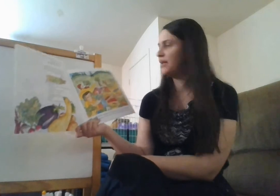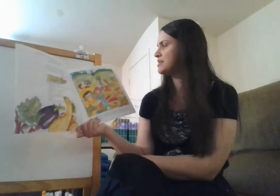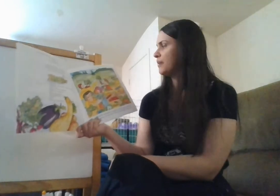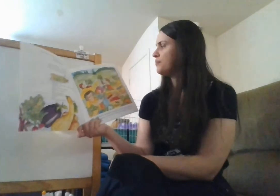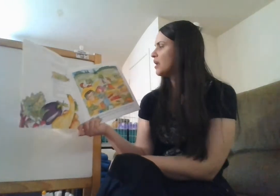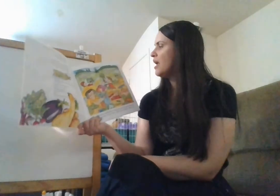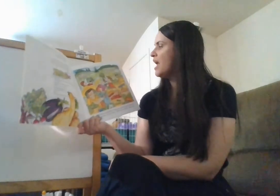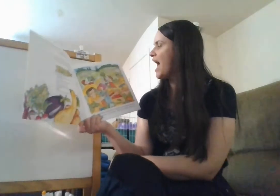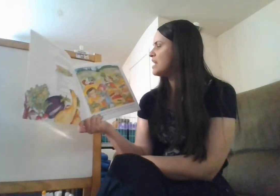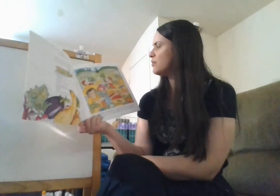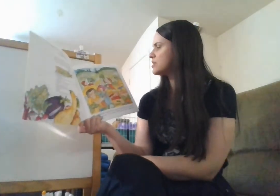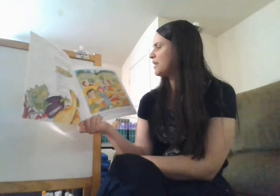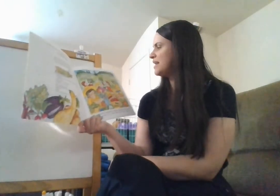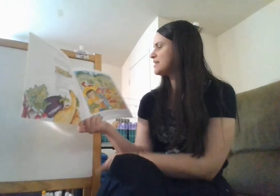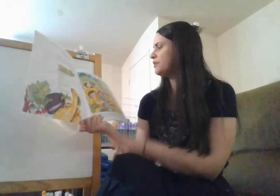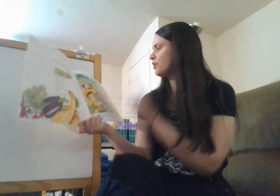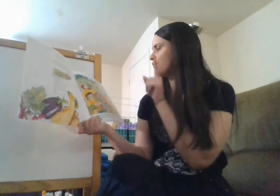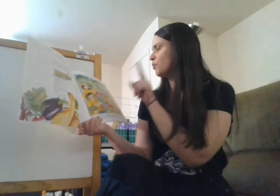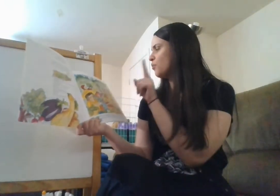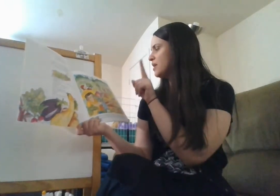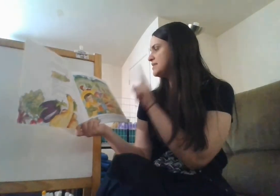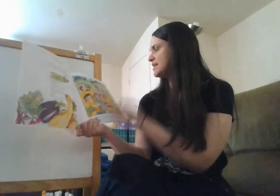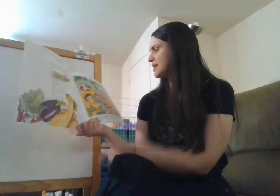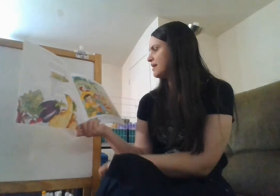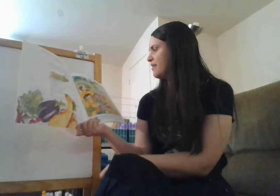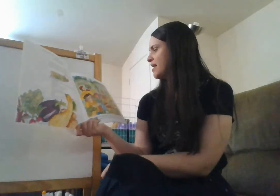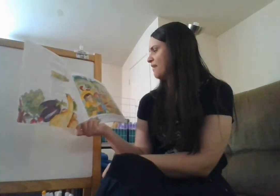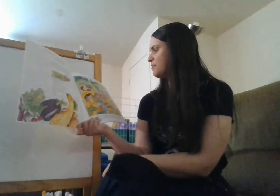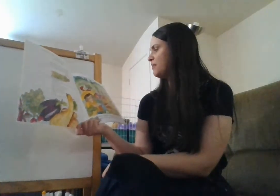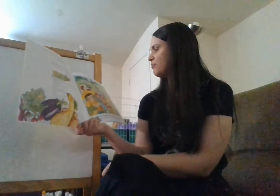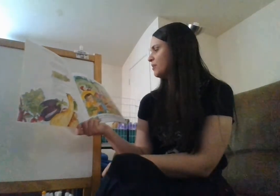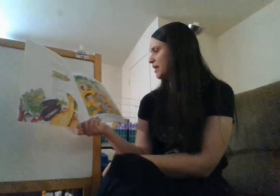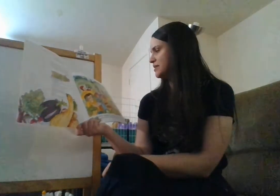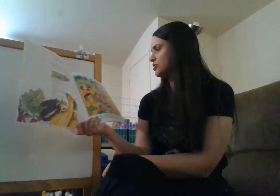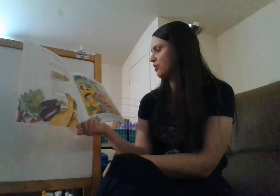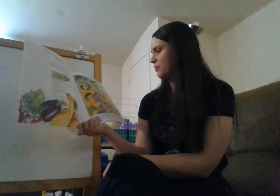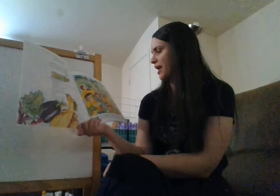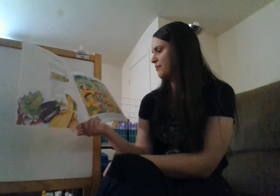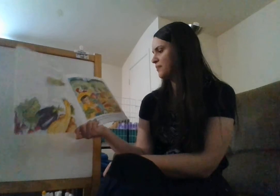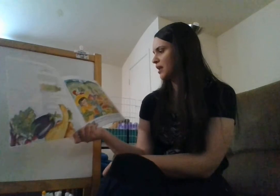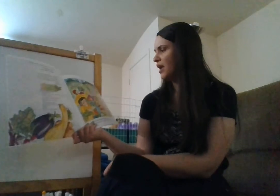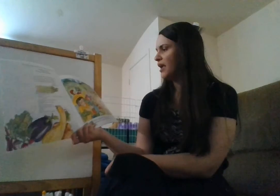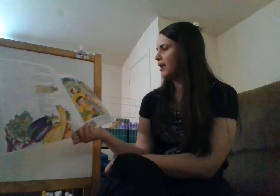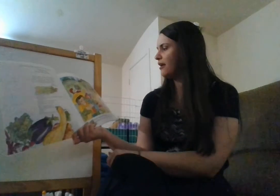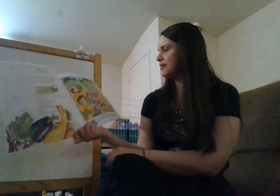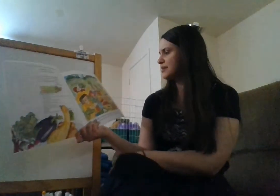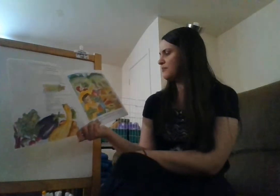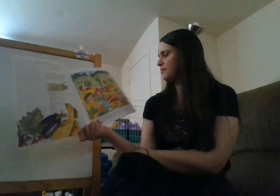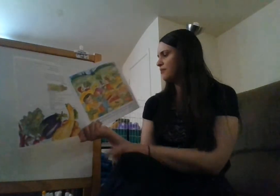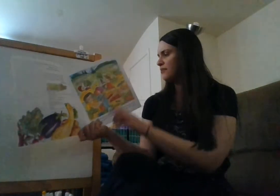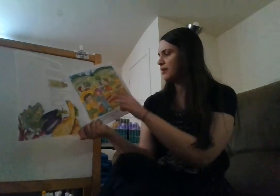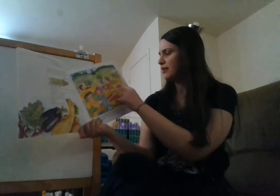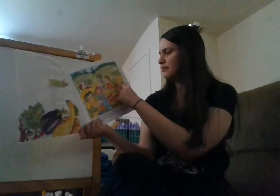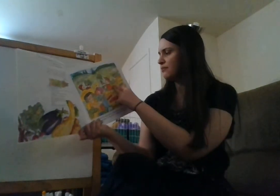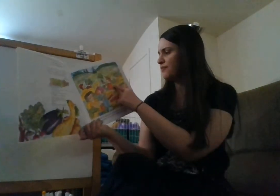replanted. Annuals are plants that only grow for one season and then have to be replanted to grow again. Here are some